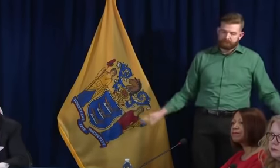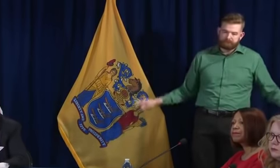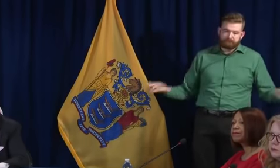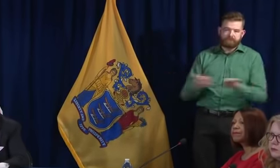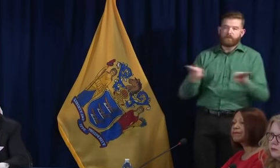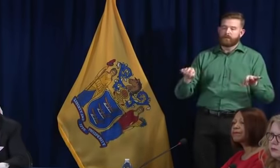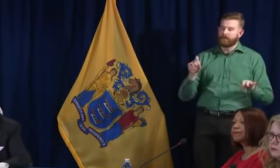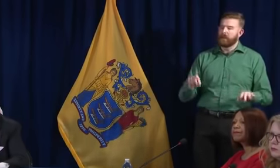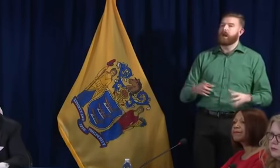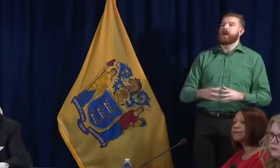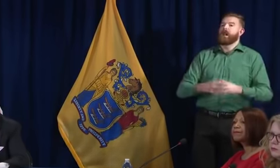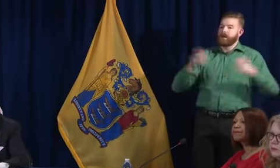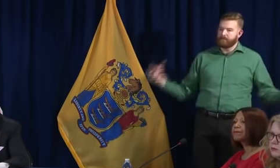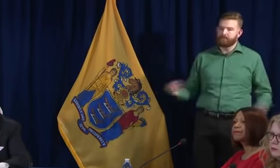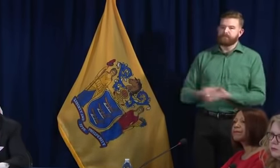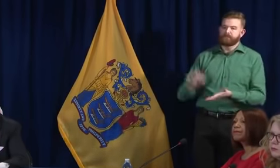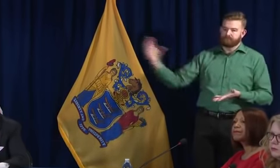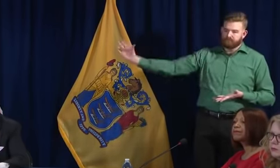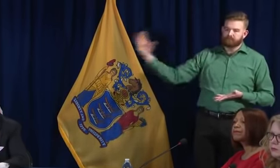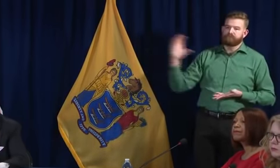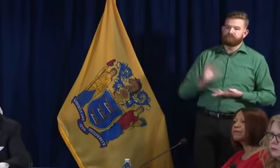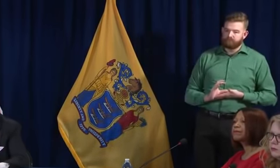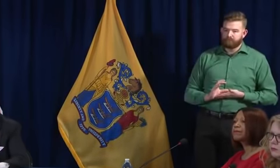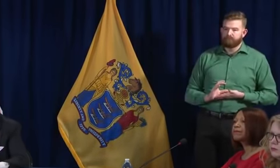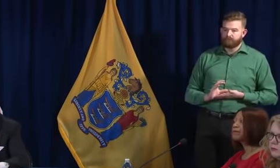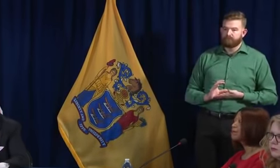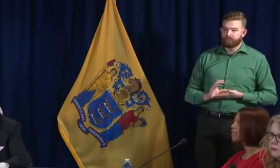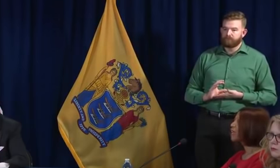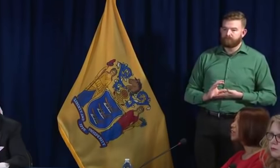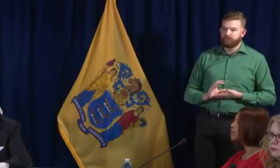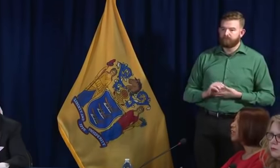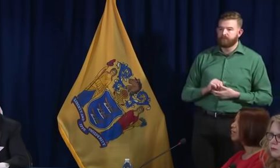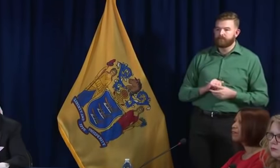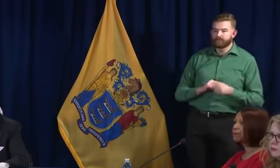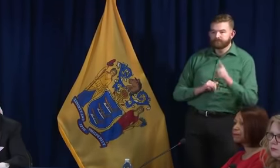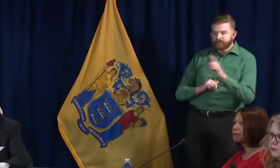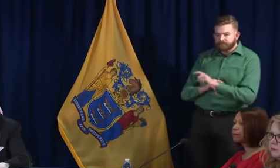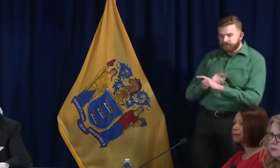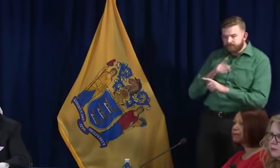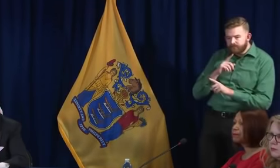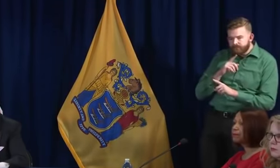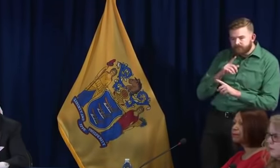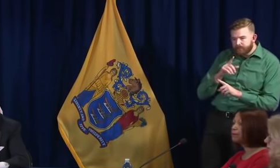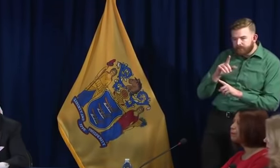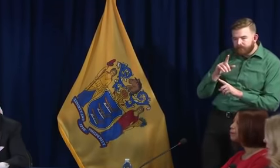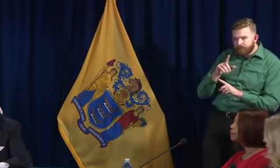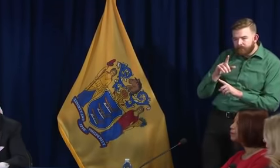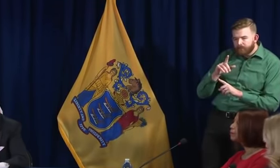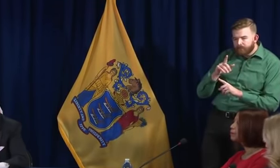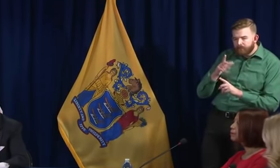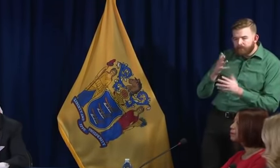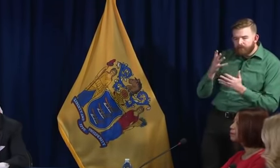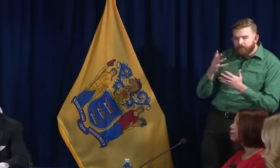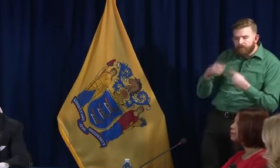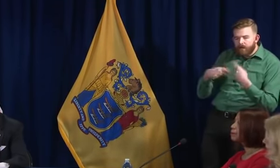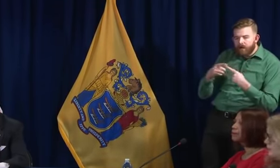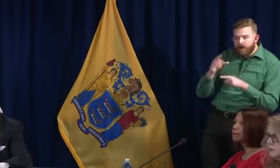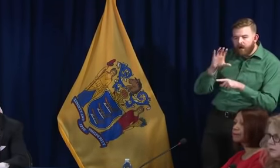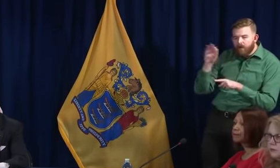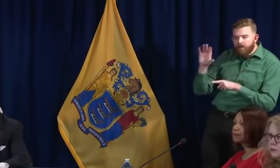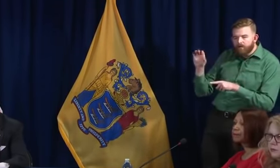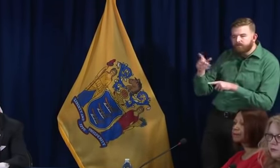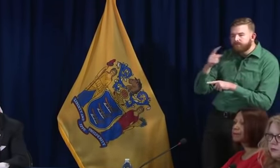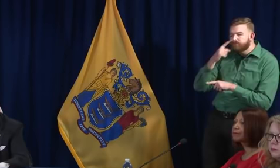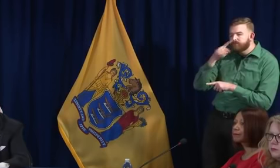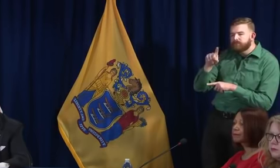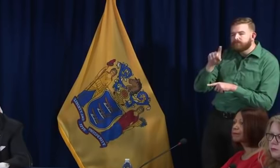it, do we have a county-by-county breakdown of how many cases there are total now? We do. Can we get? Can we get that? Can Alex get that